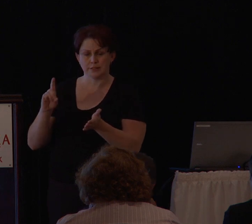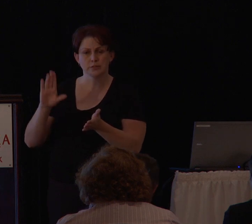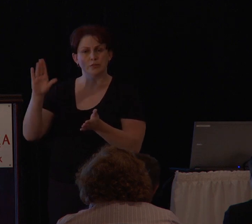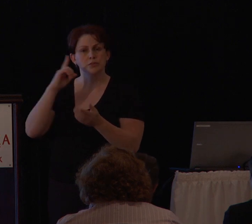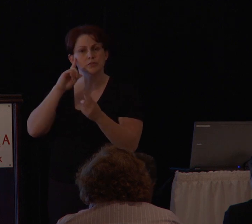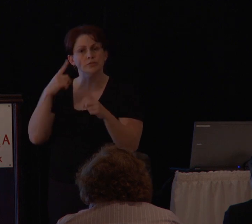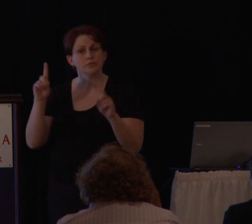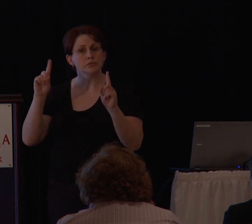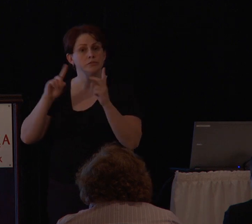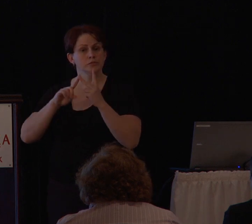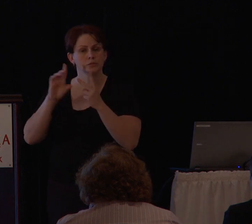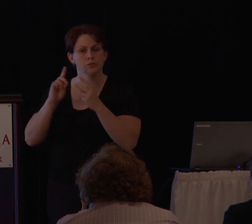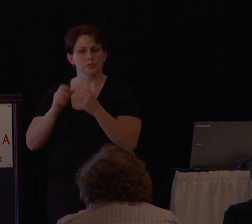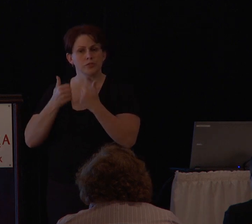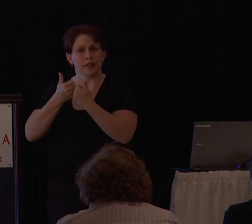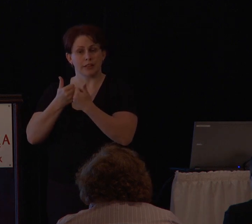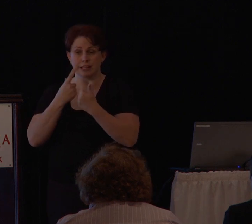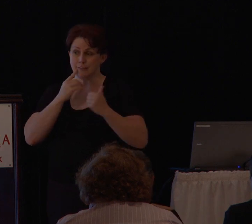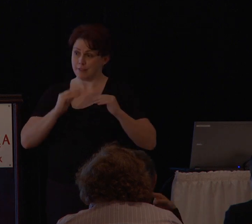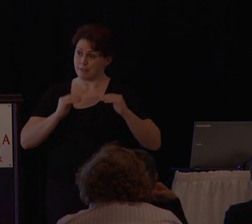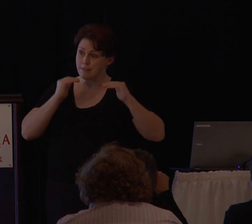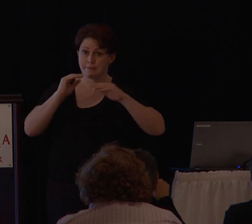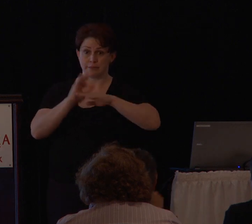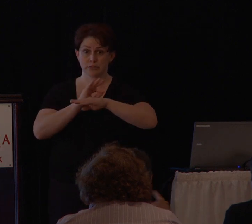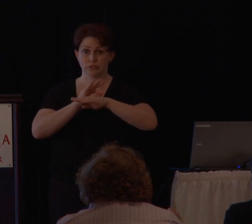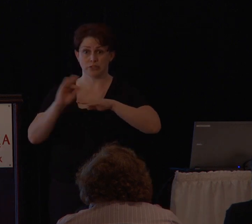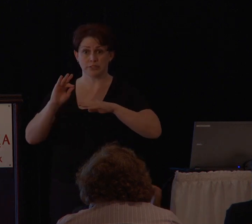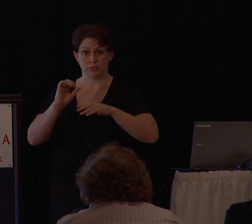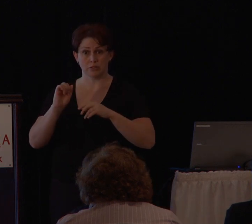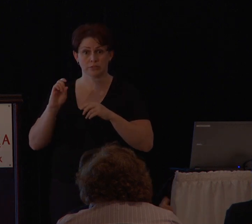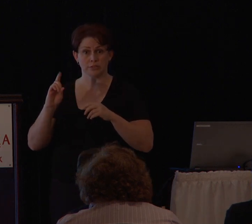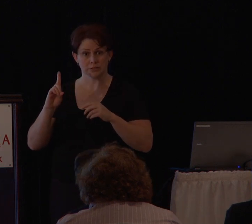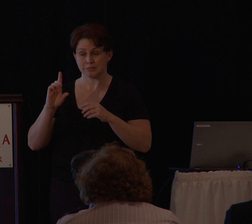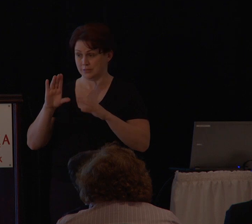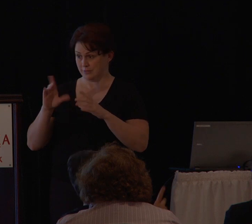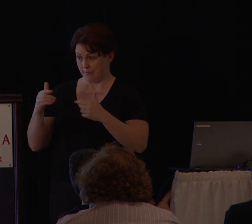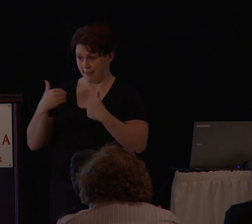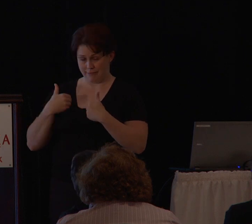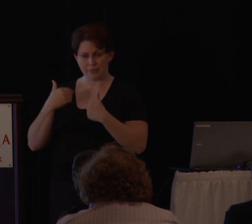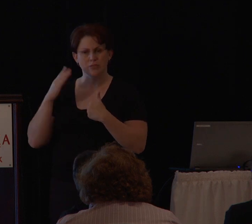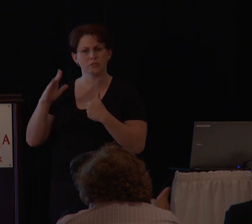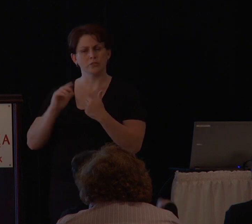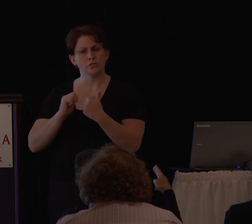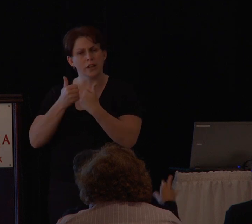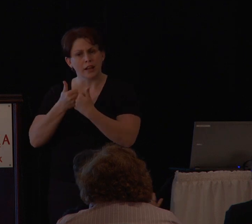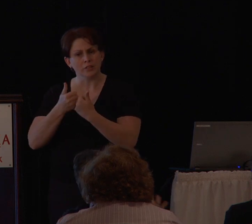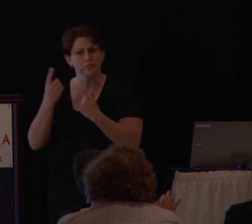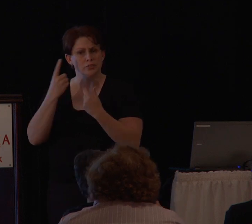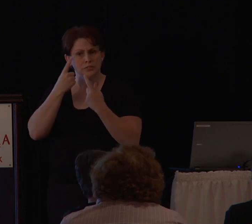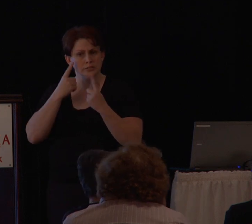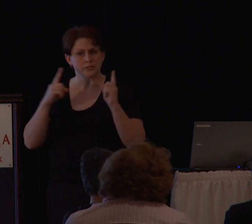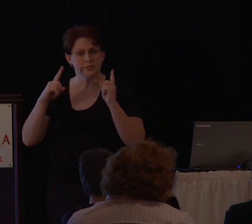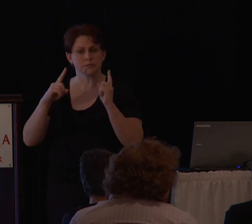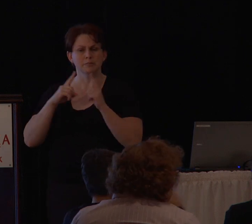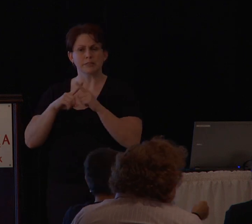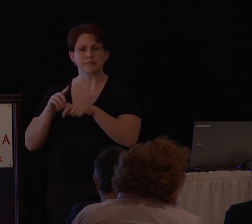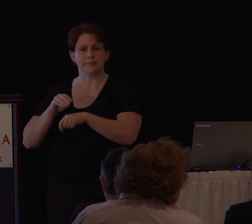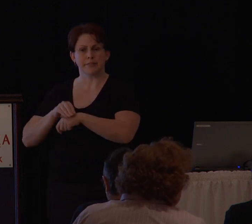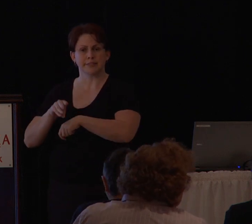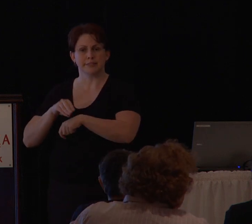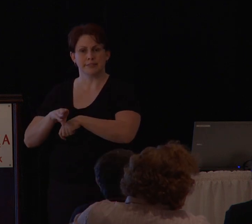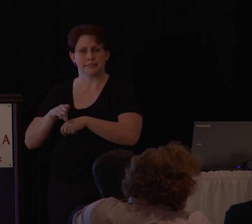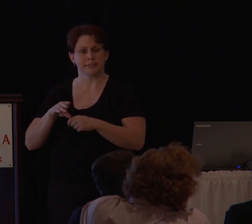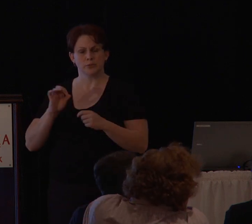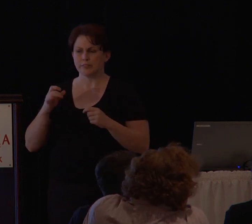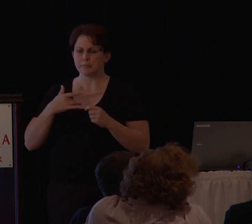including children with high-functioning autism in mainstream classrooms. And we also asked them what advice do they have for